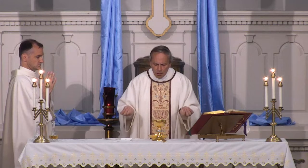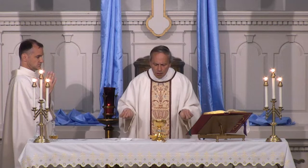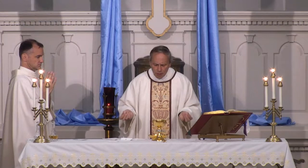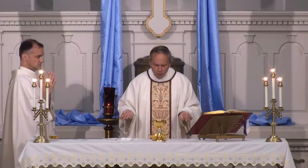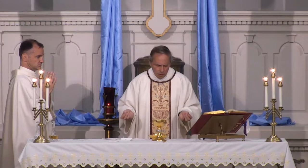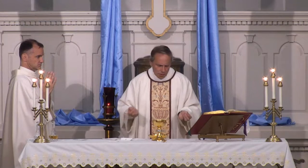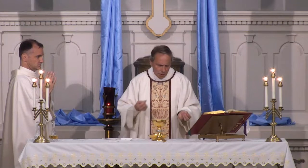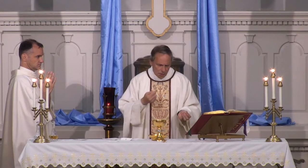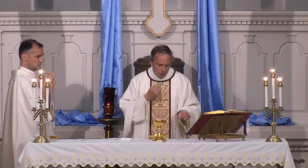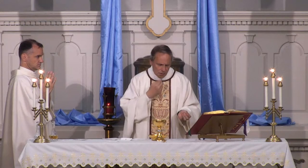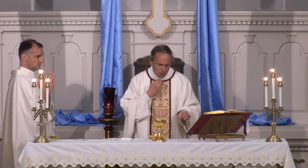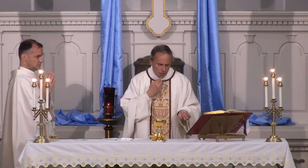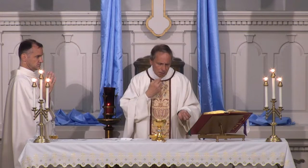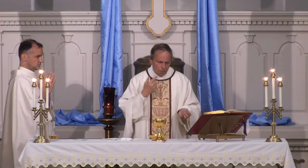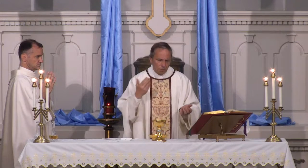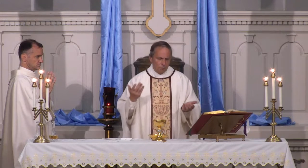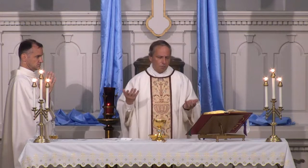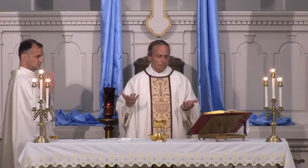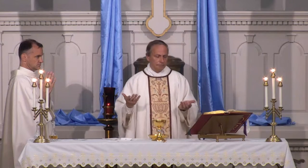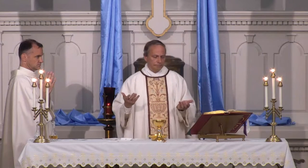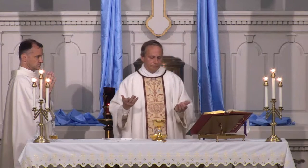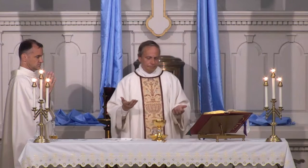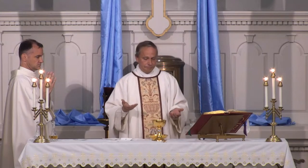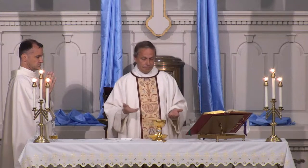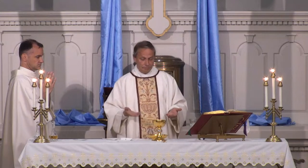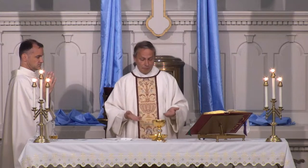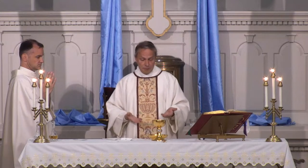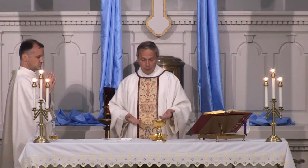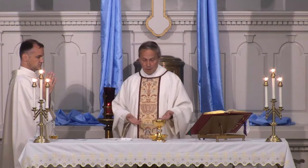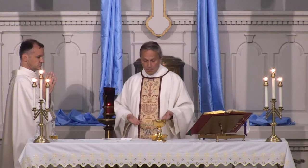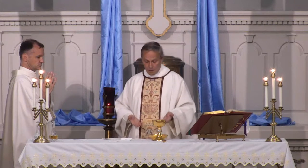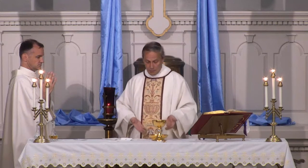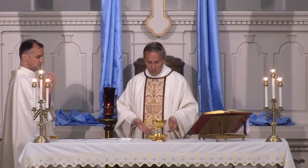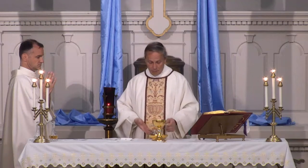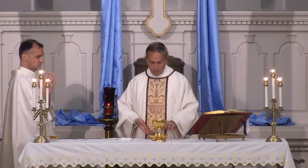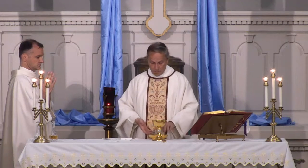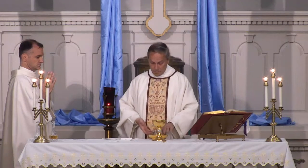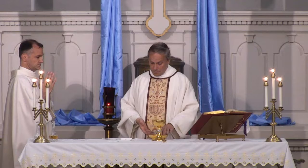and gave it to his disciples, saying,